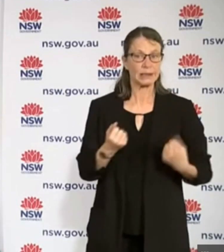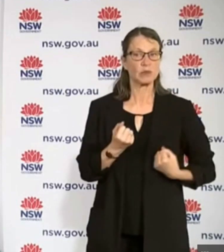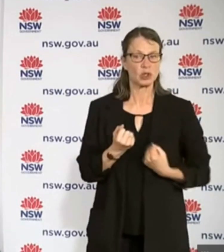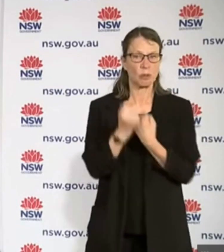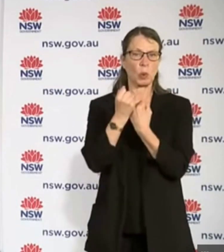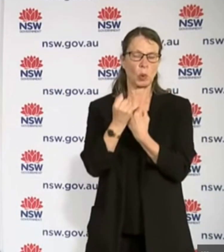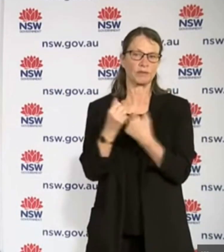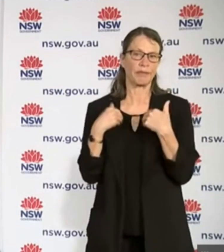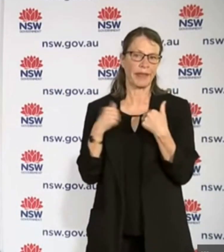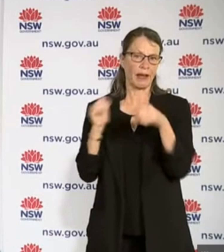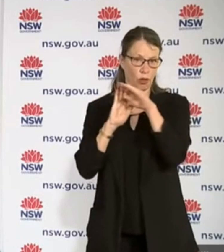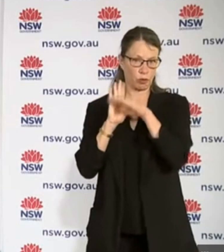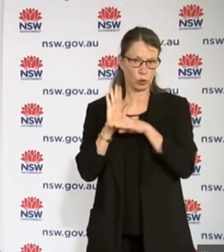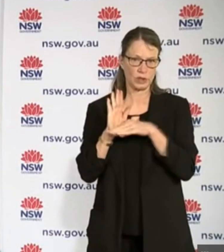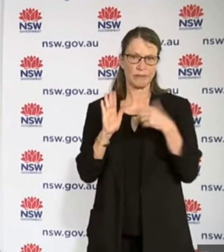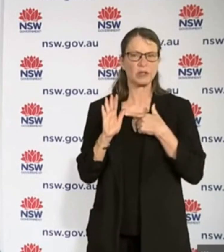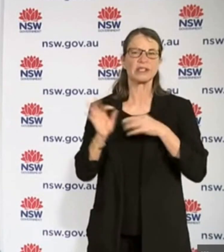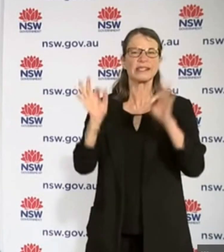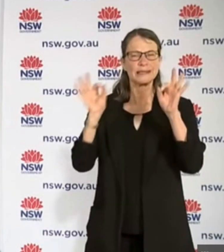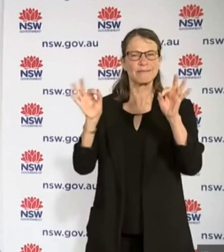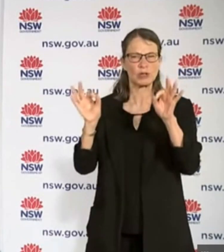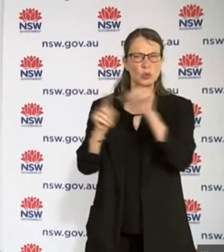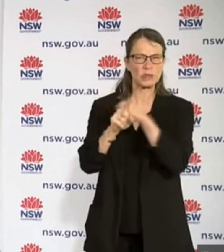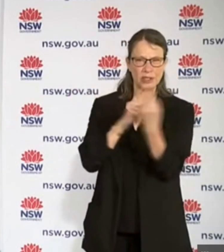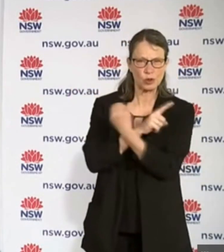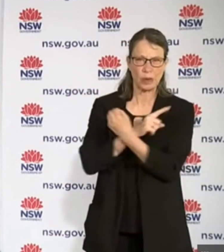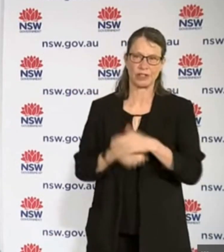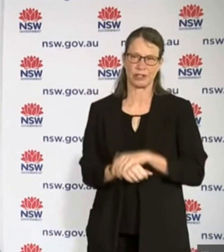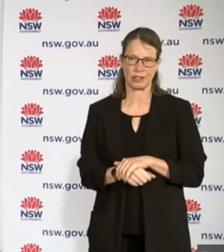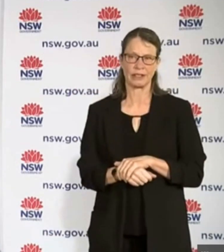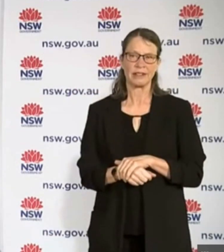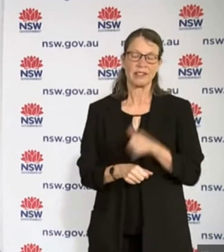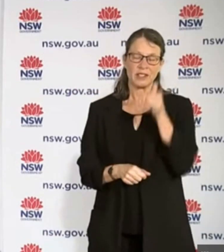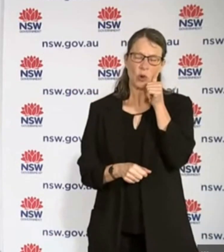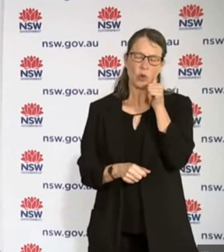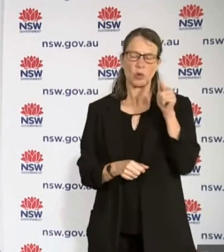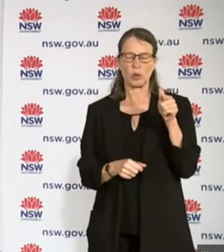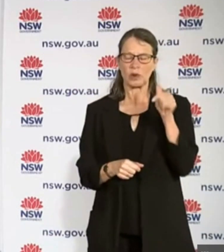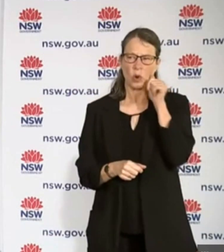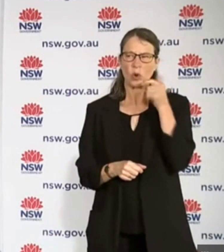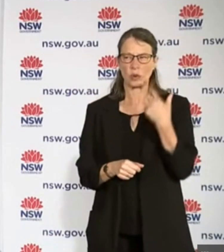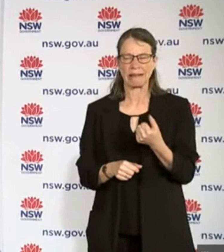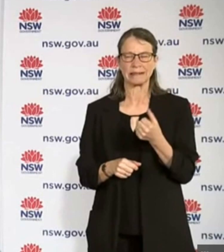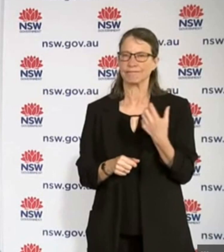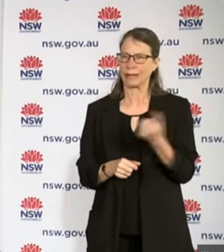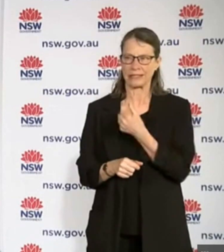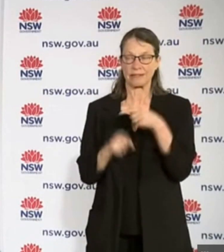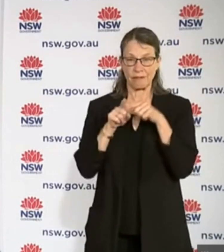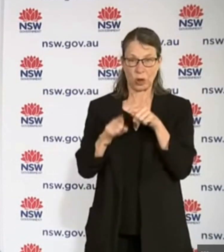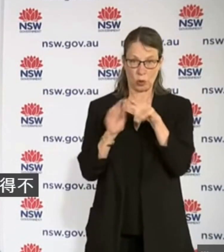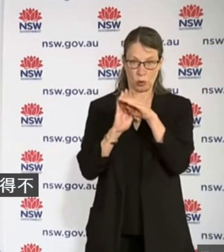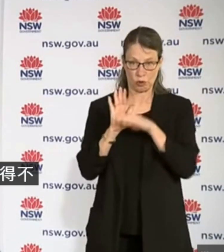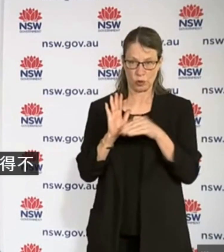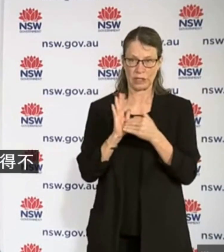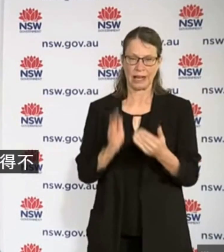measures in exceptional circumstances that governments have to adopt. Now, none of us want to have had